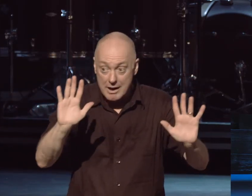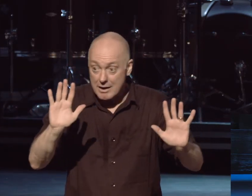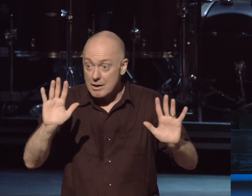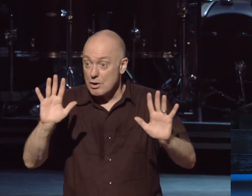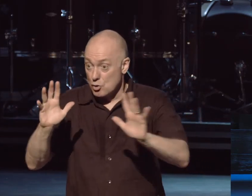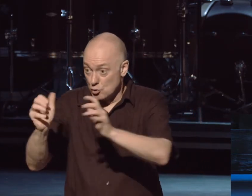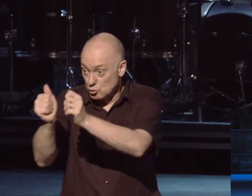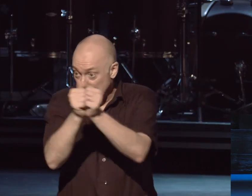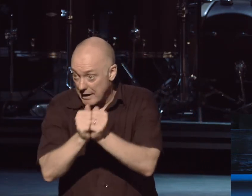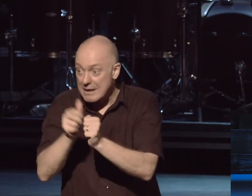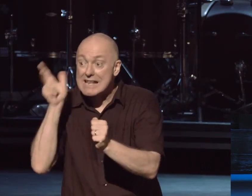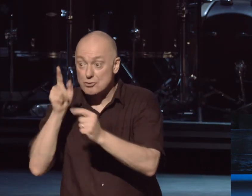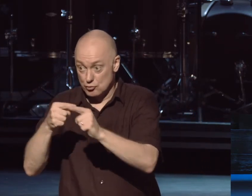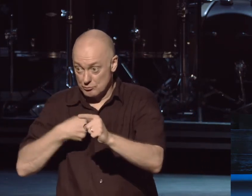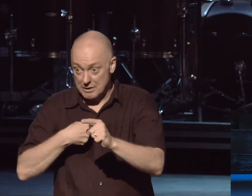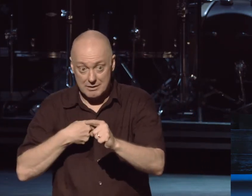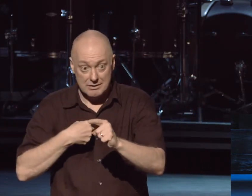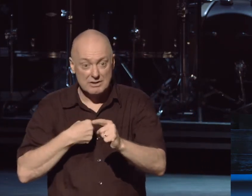stop running.